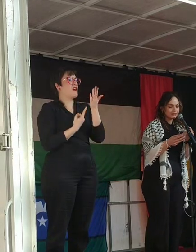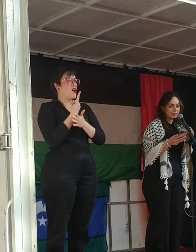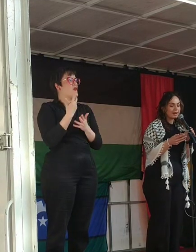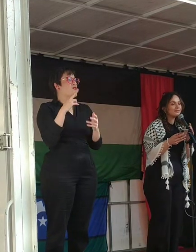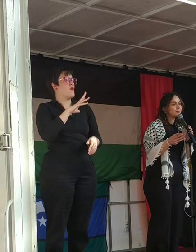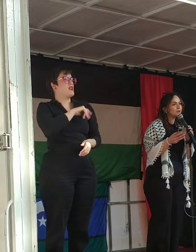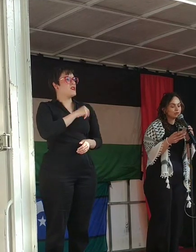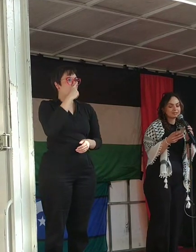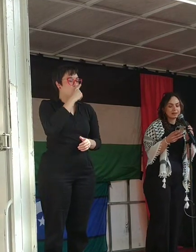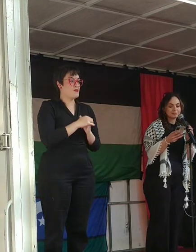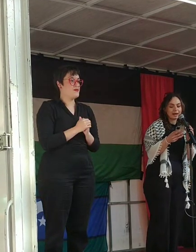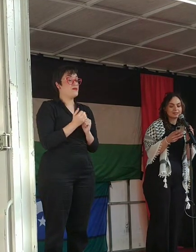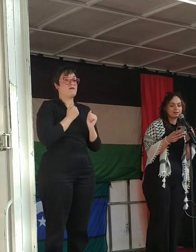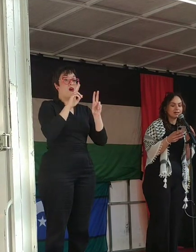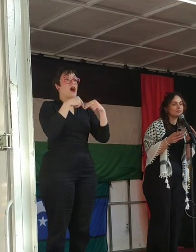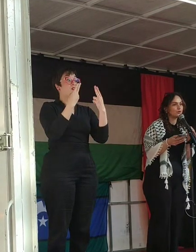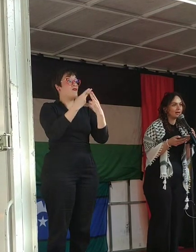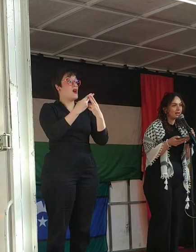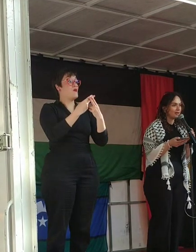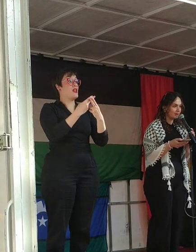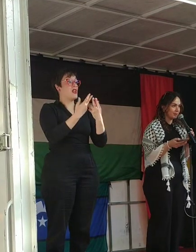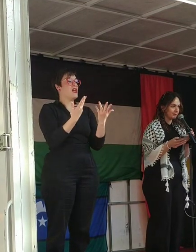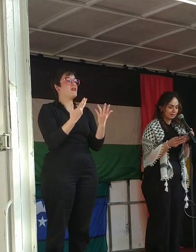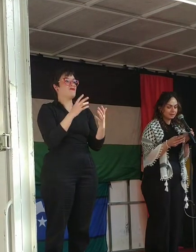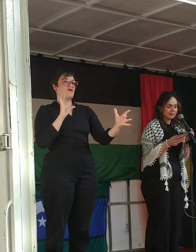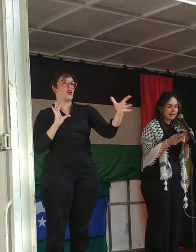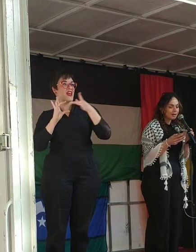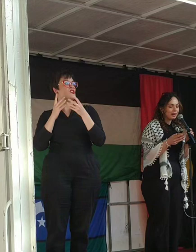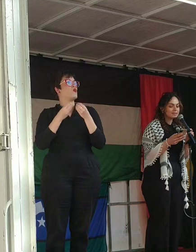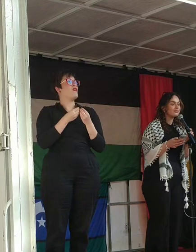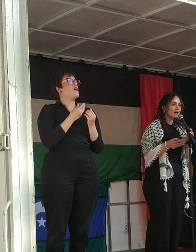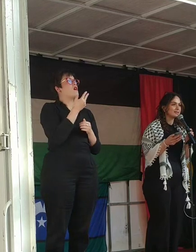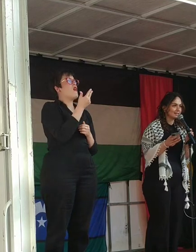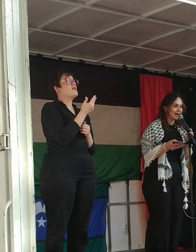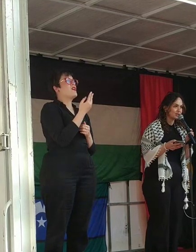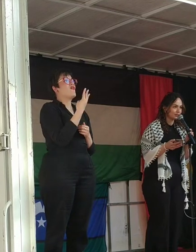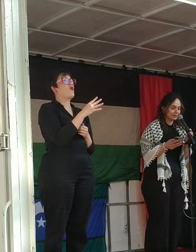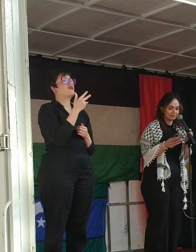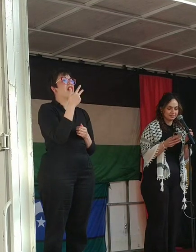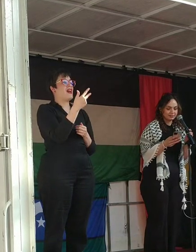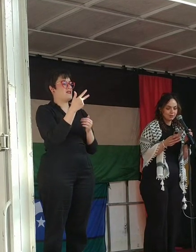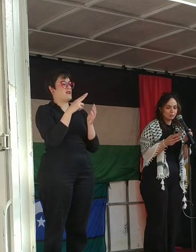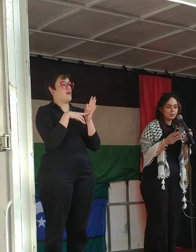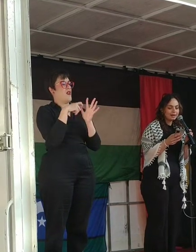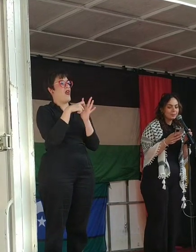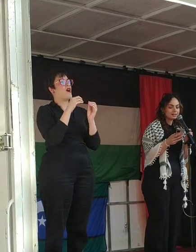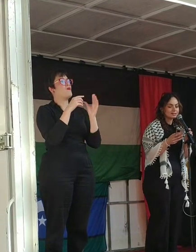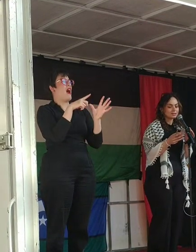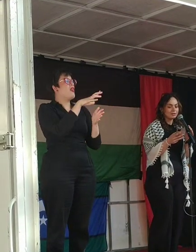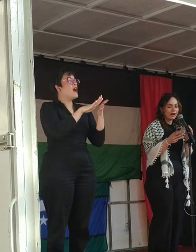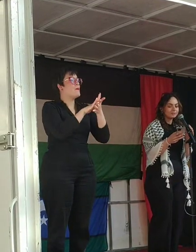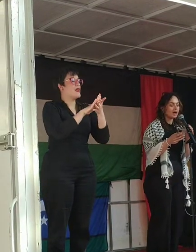population. My family root stems back to the 1948 Nakba. Nakba defines as catastrophe, where